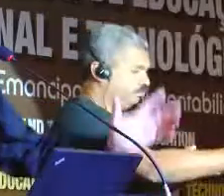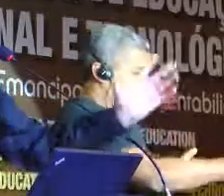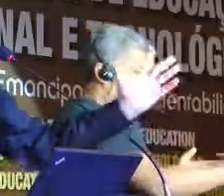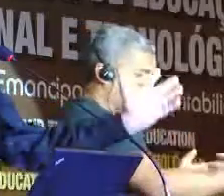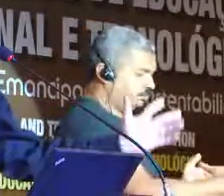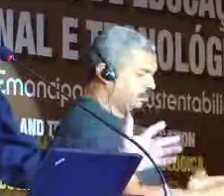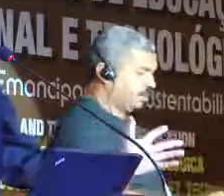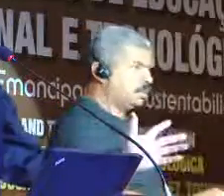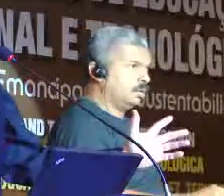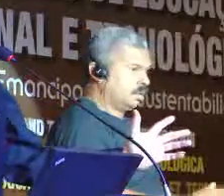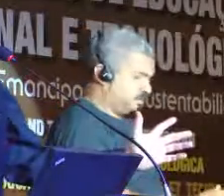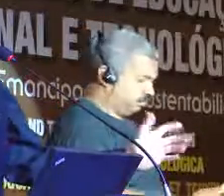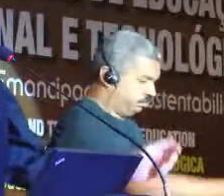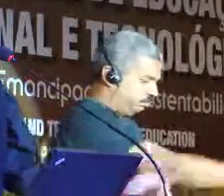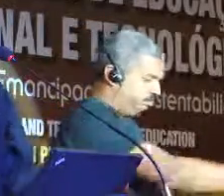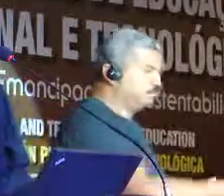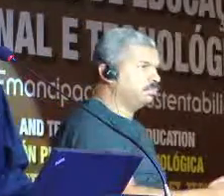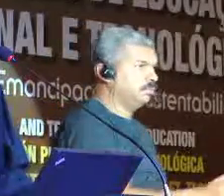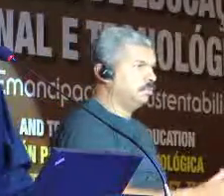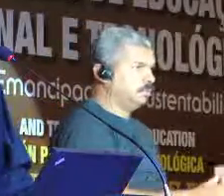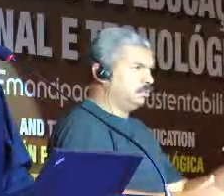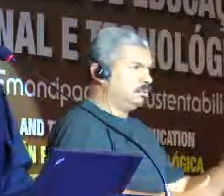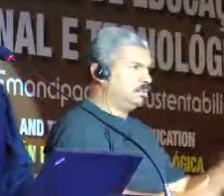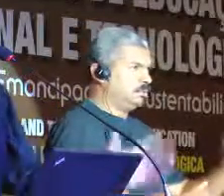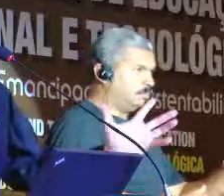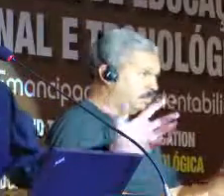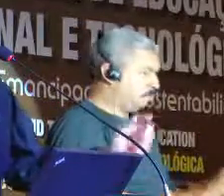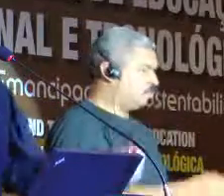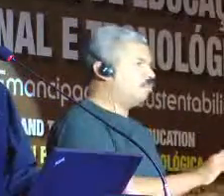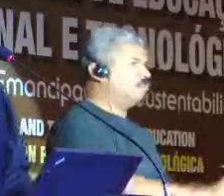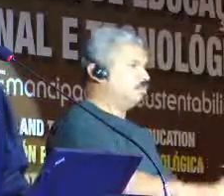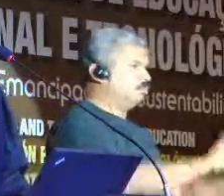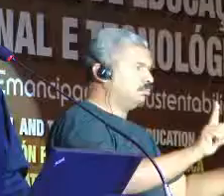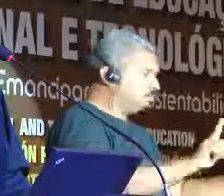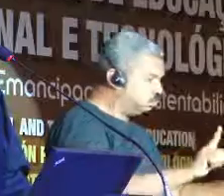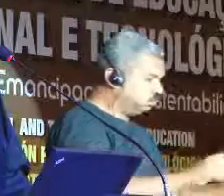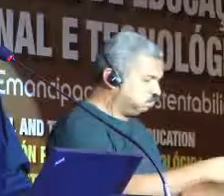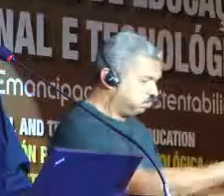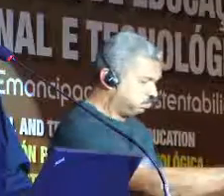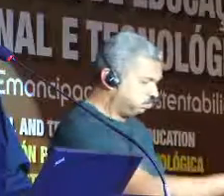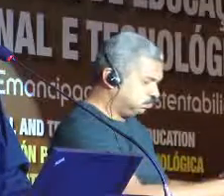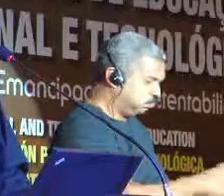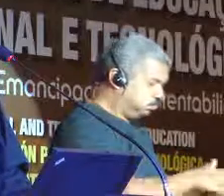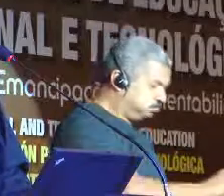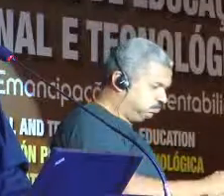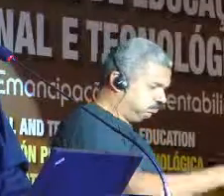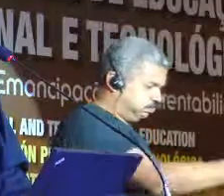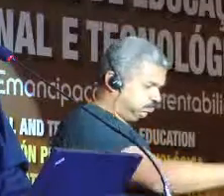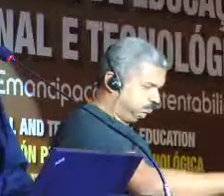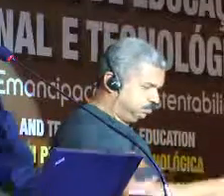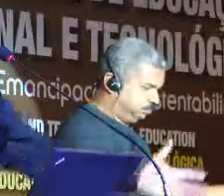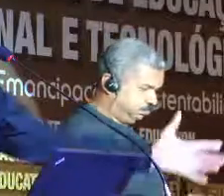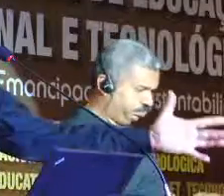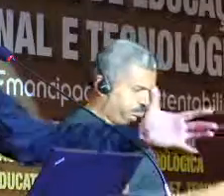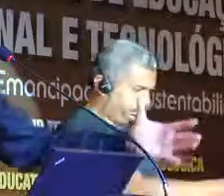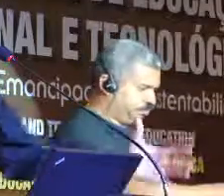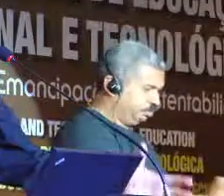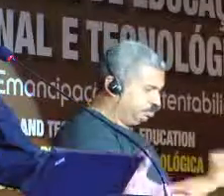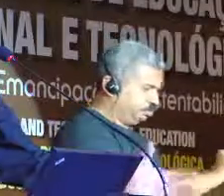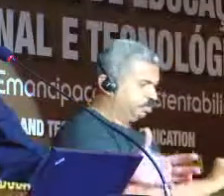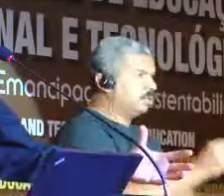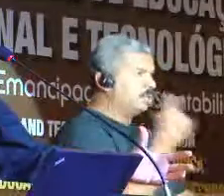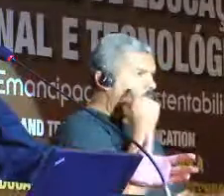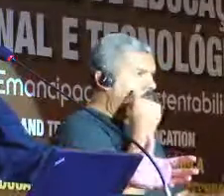It's open telephonies. It's open certification, where the